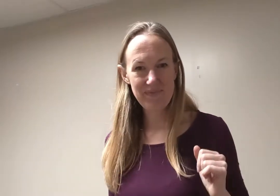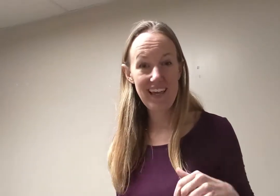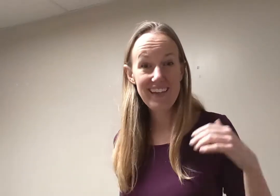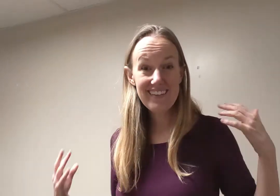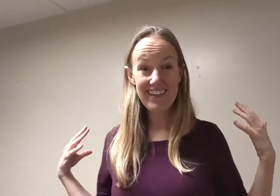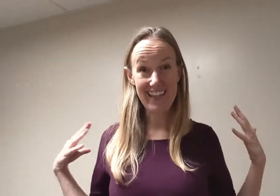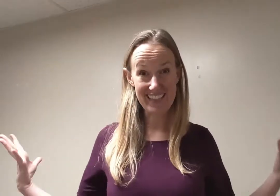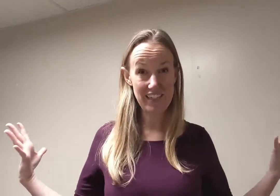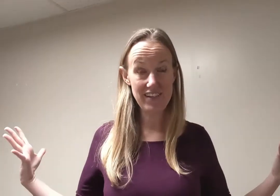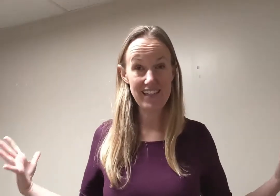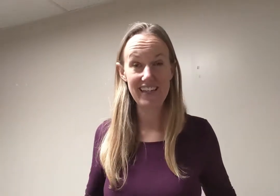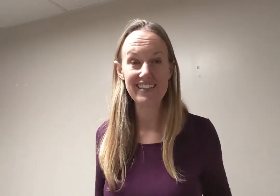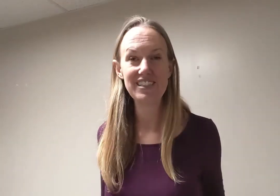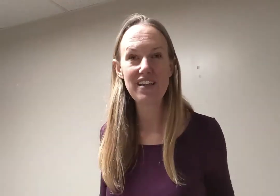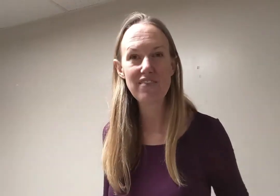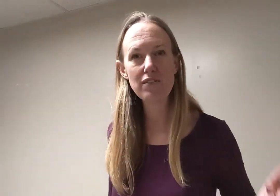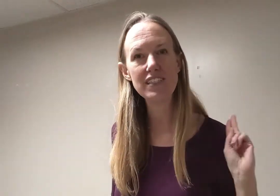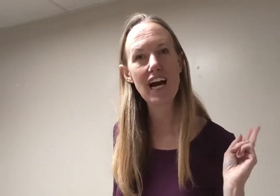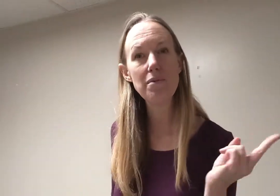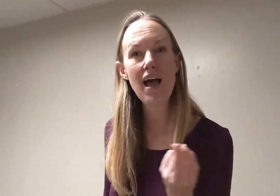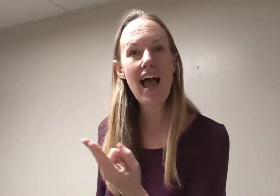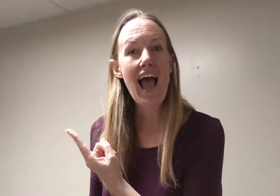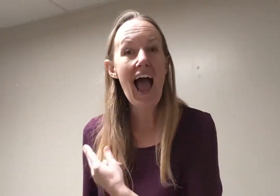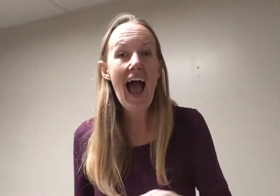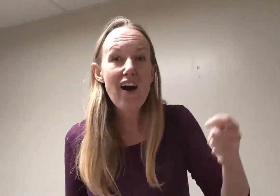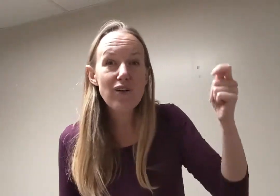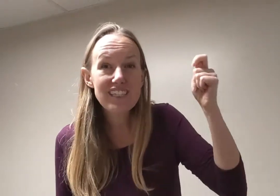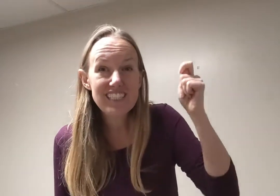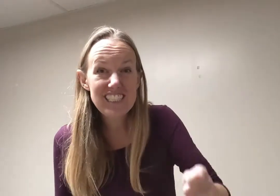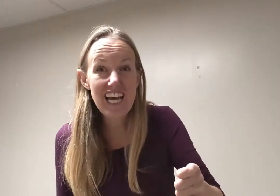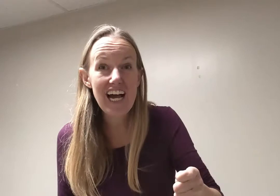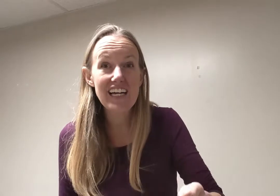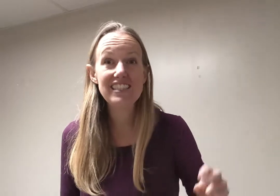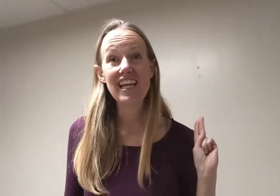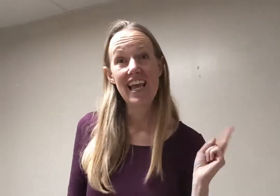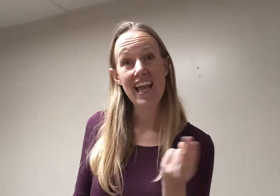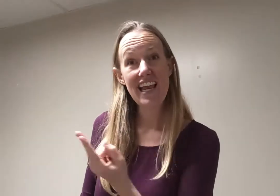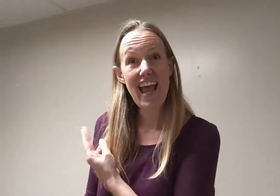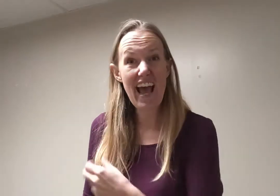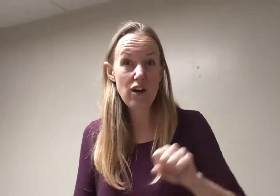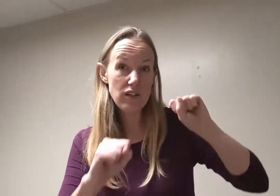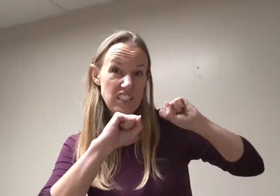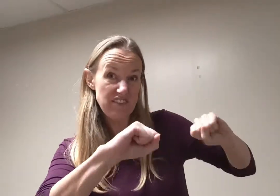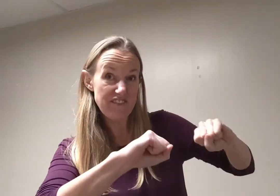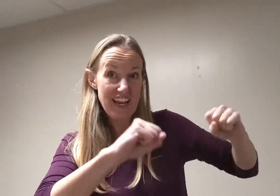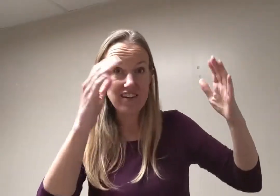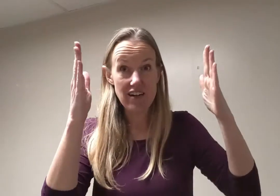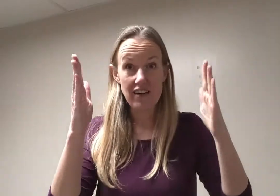Okay? That's everything. Let's try that from the top. Our judge and our defender